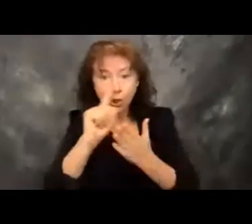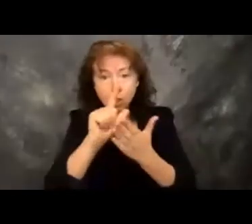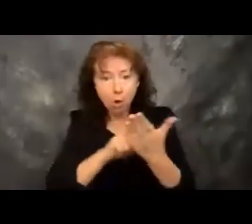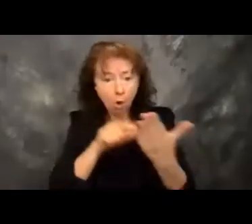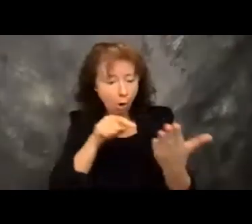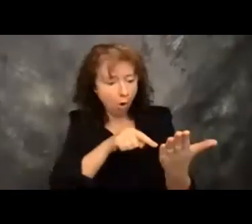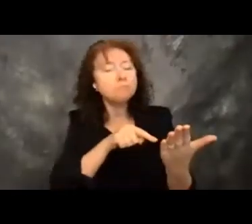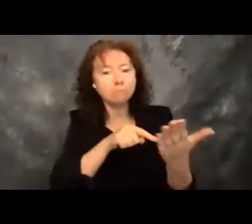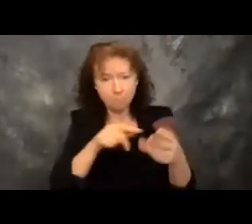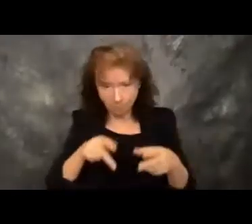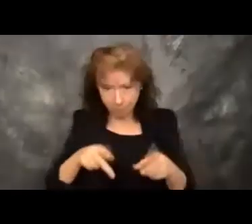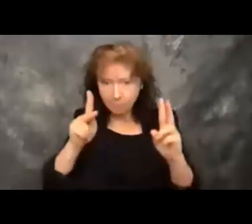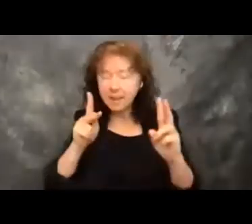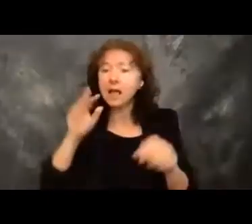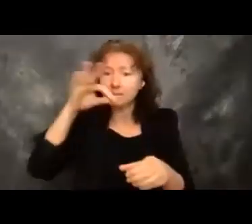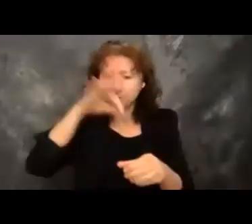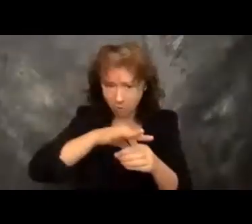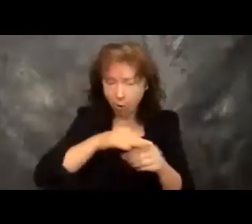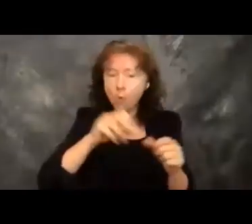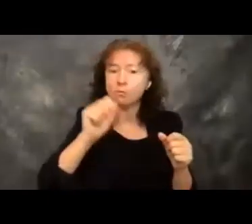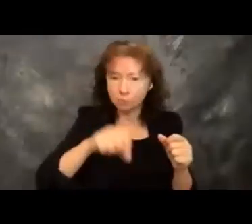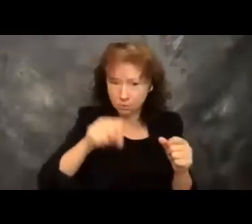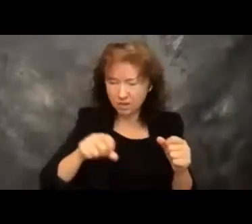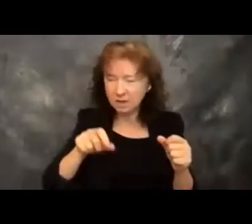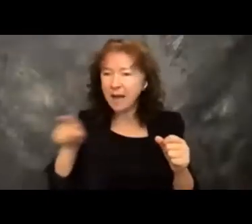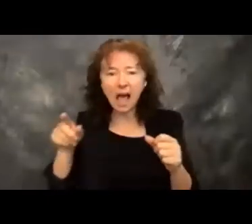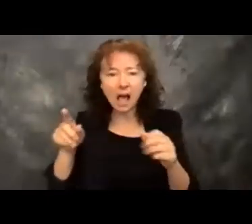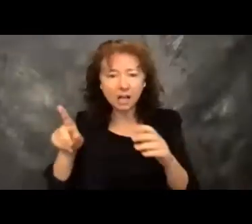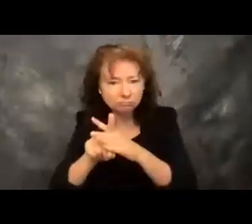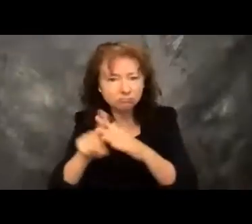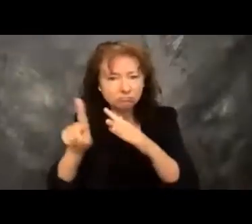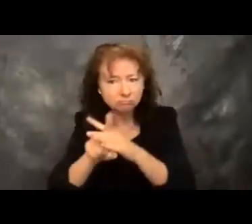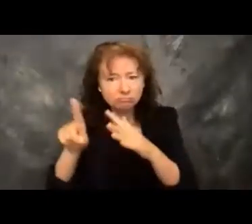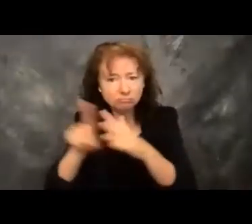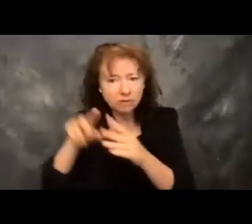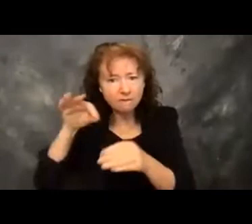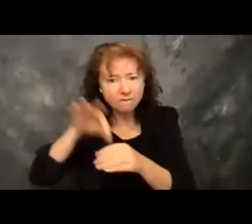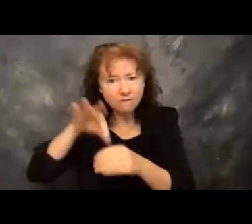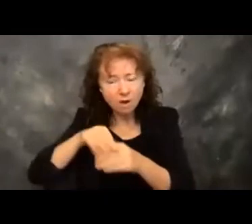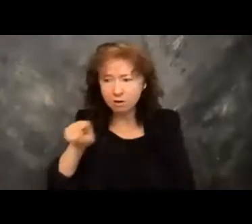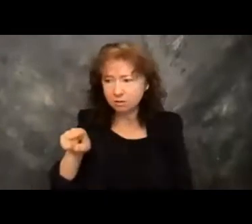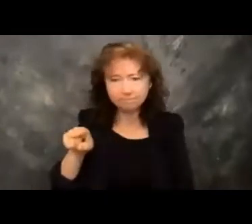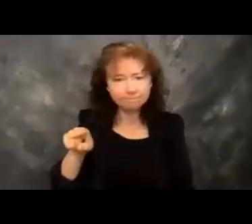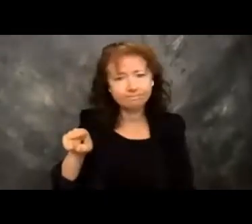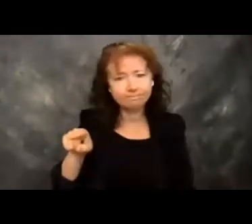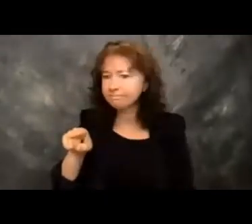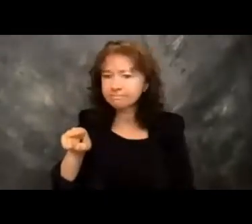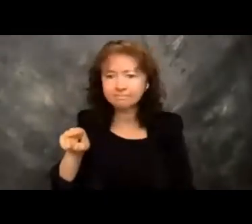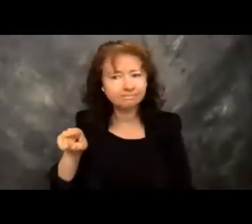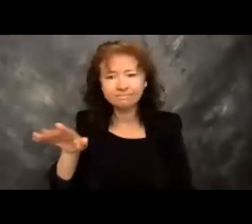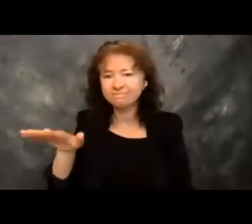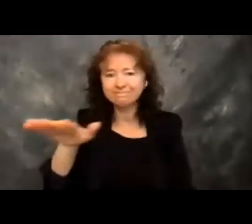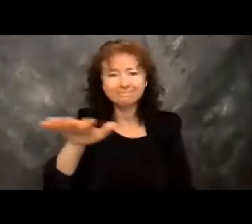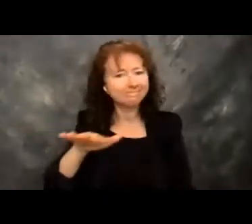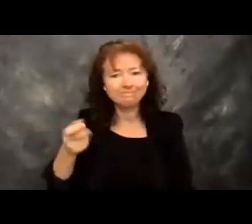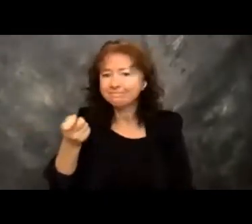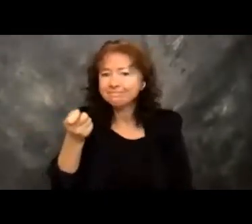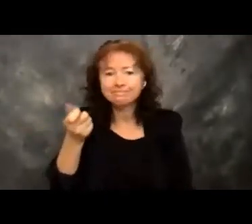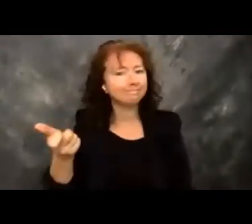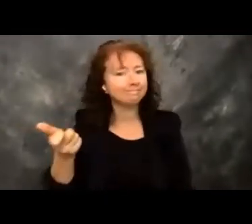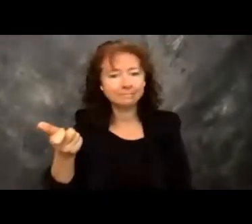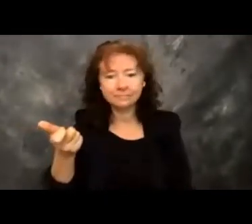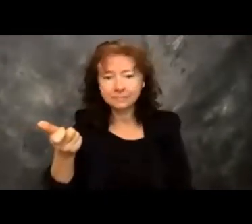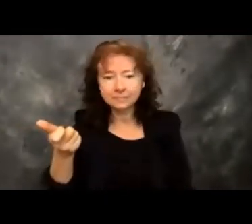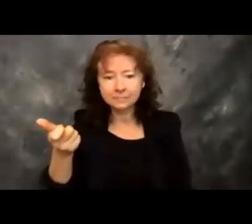developed policy previously about election of people with disabilities. As people